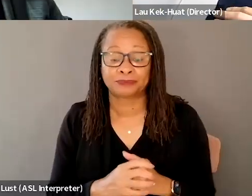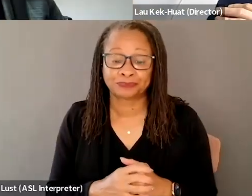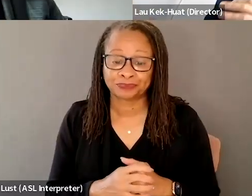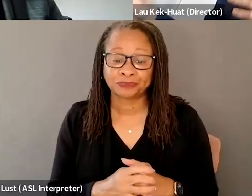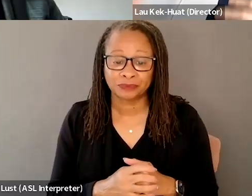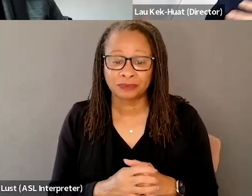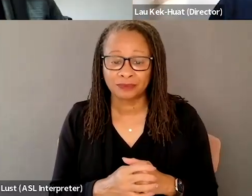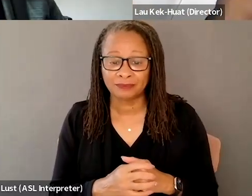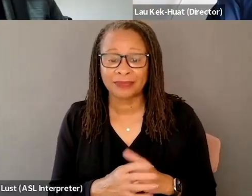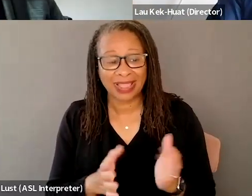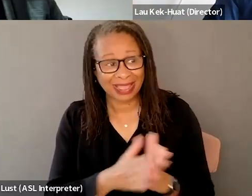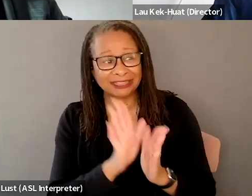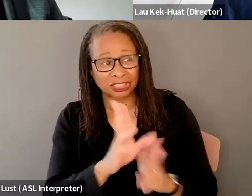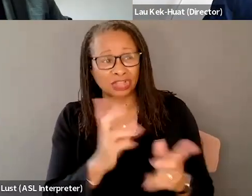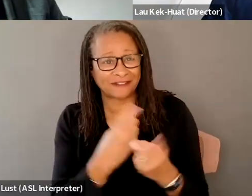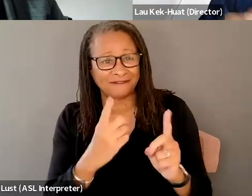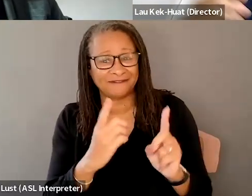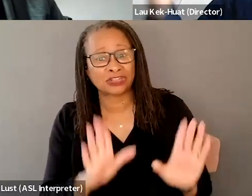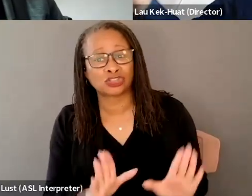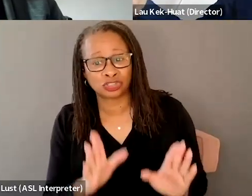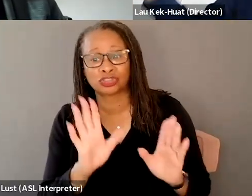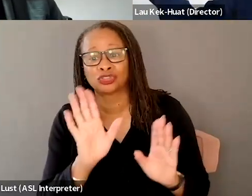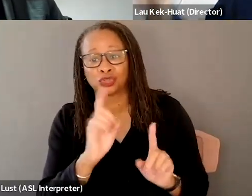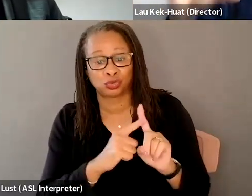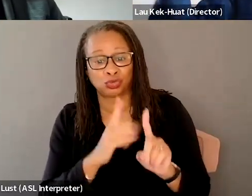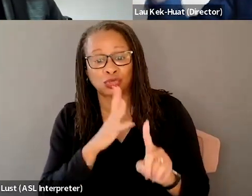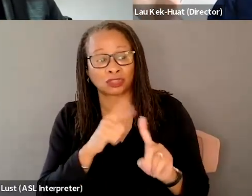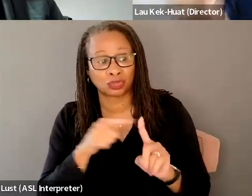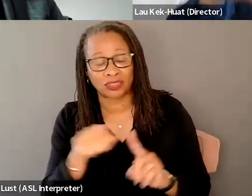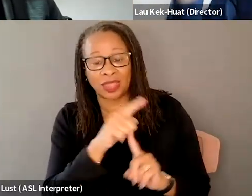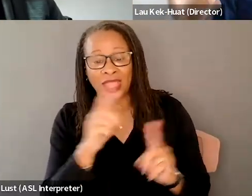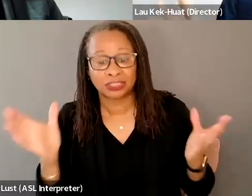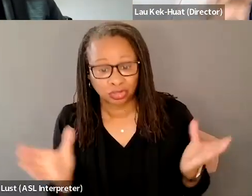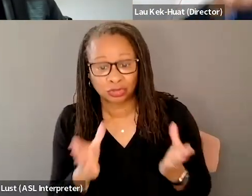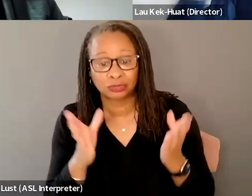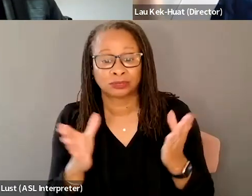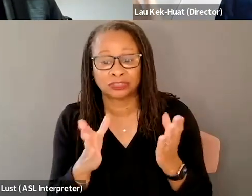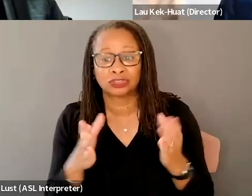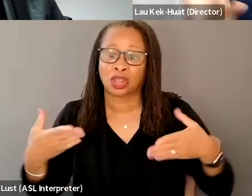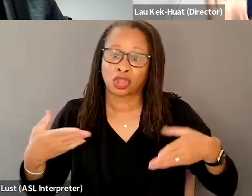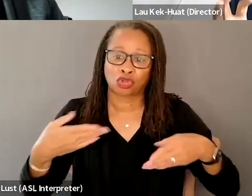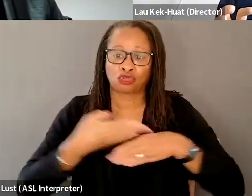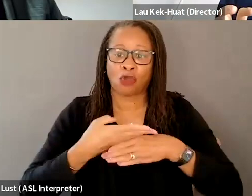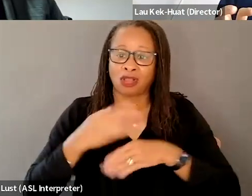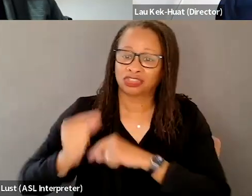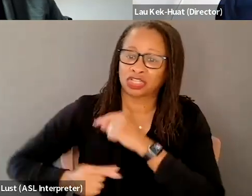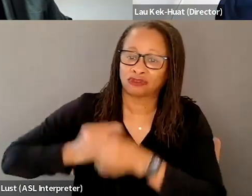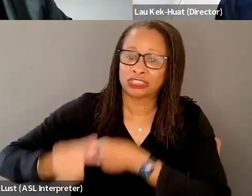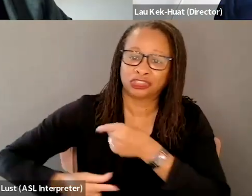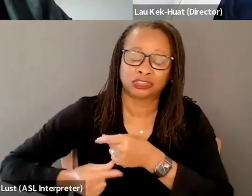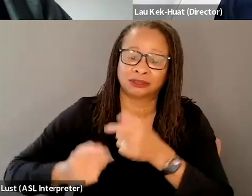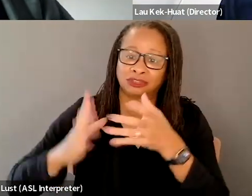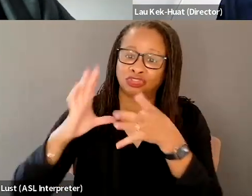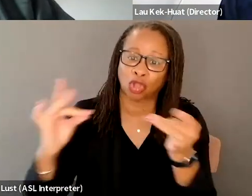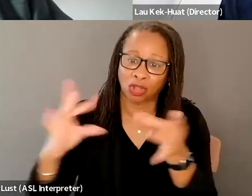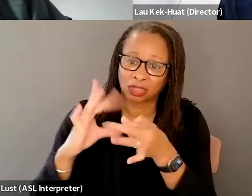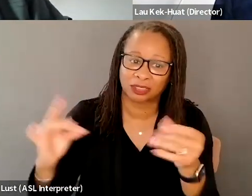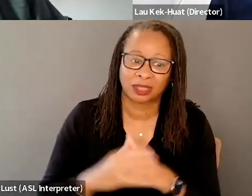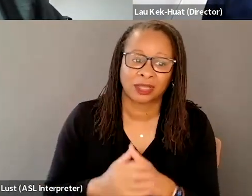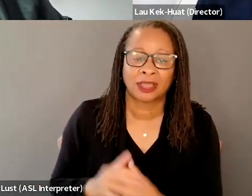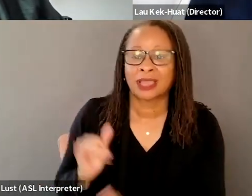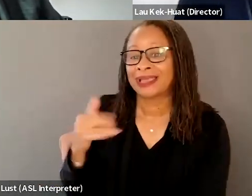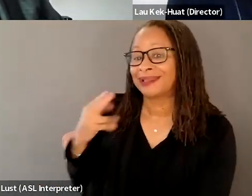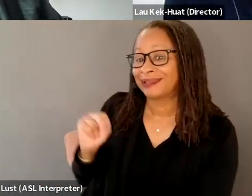their descendants to talk to them, so to promote this cross generation talk. Yes, and I thought that